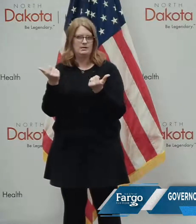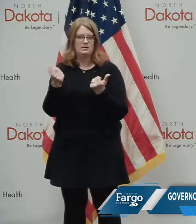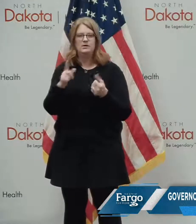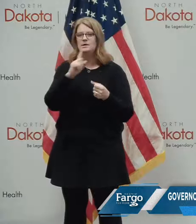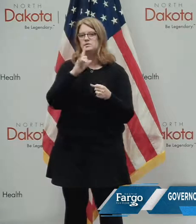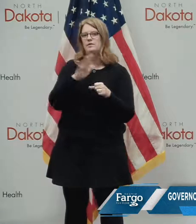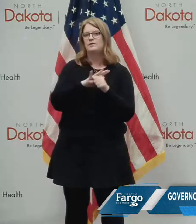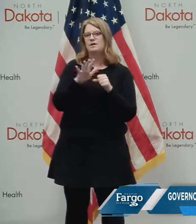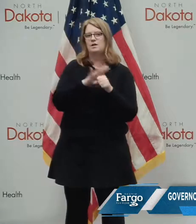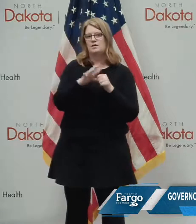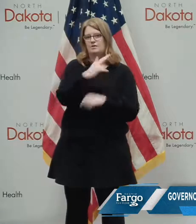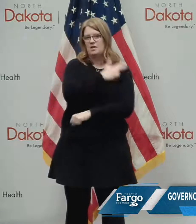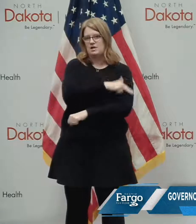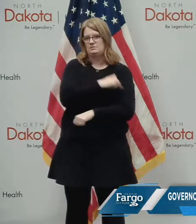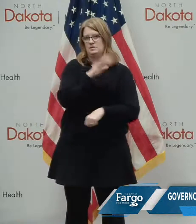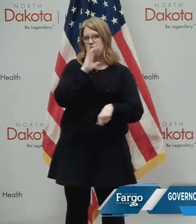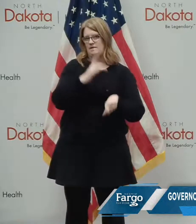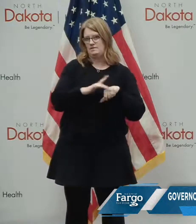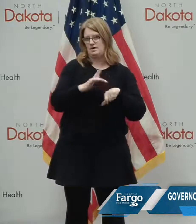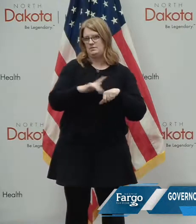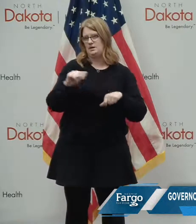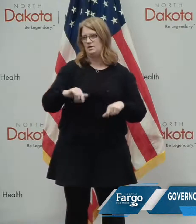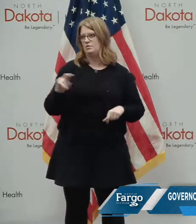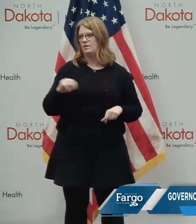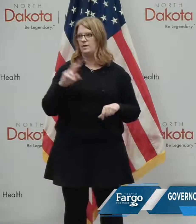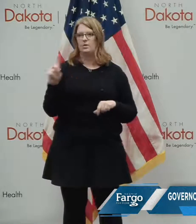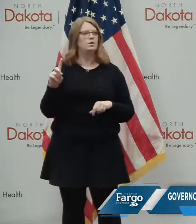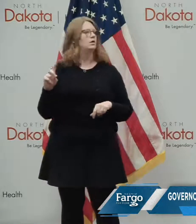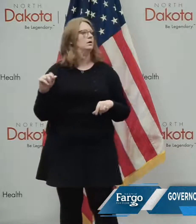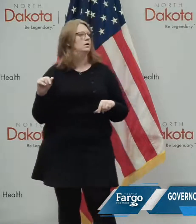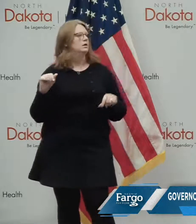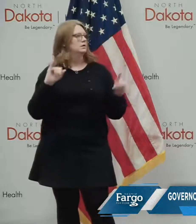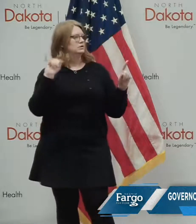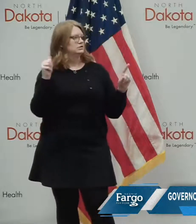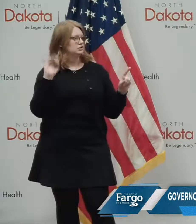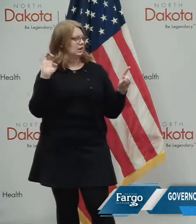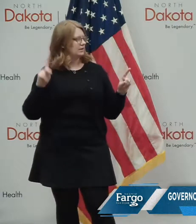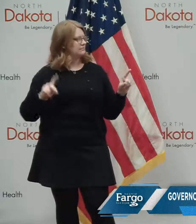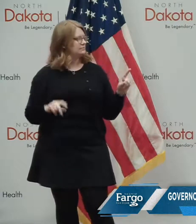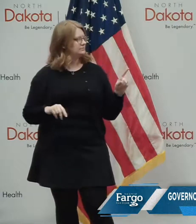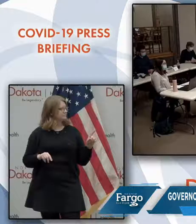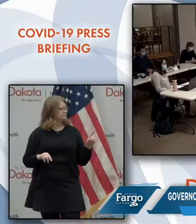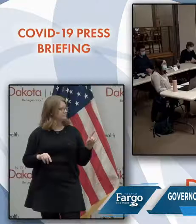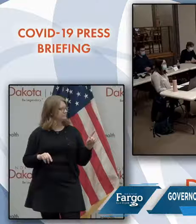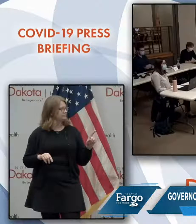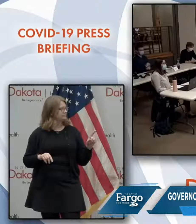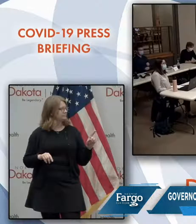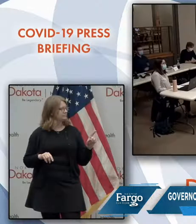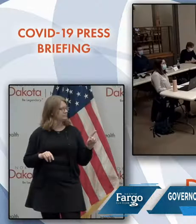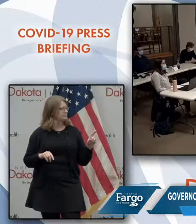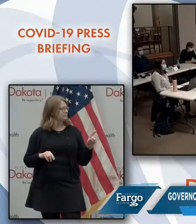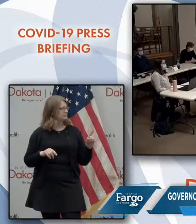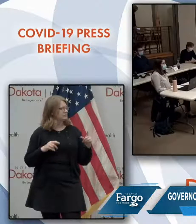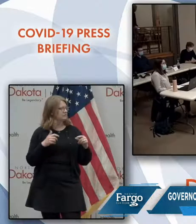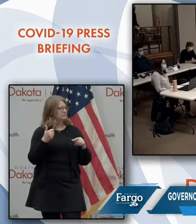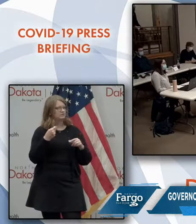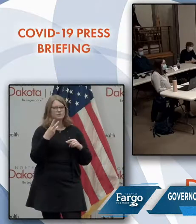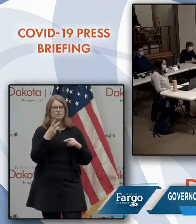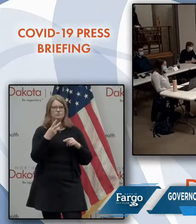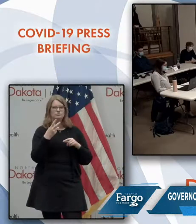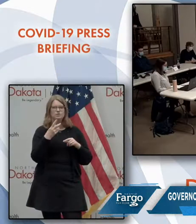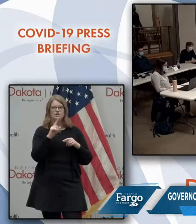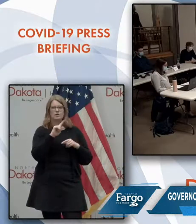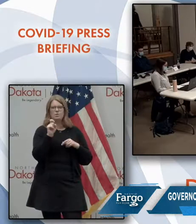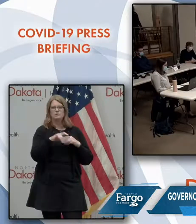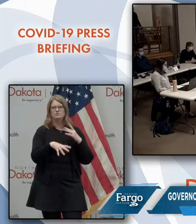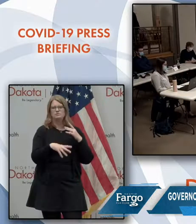hospital capacity in North Dakota. Okay, Jack? This is a follow-up to a couple of press conferences ago.